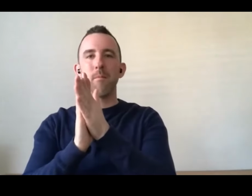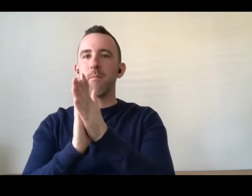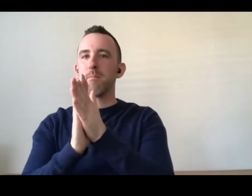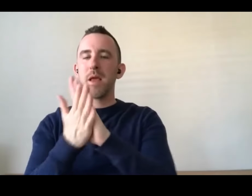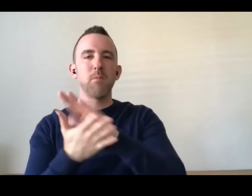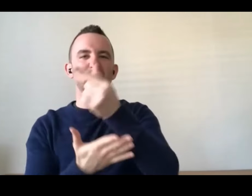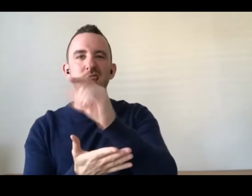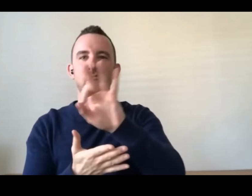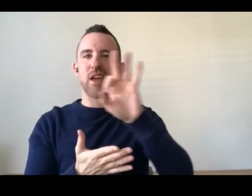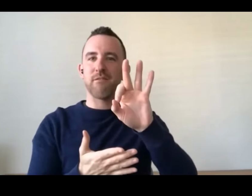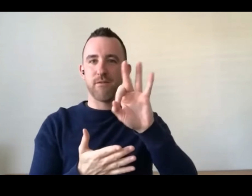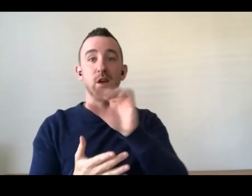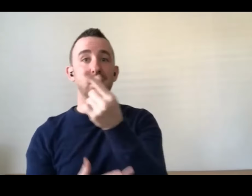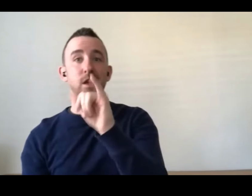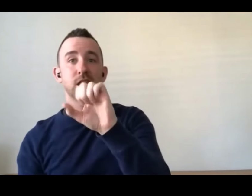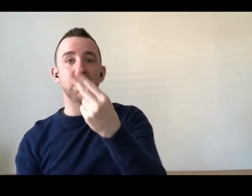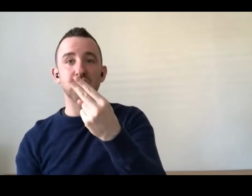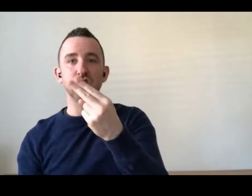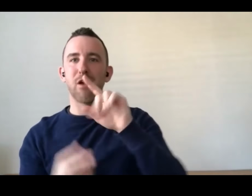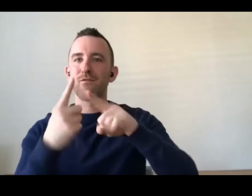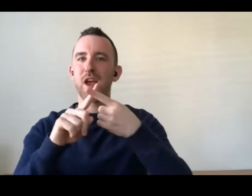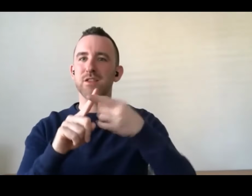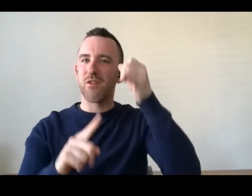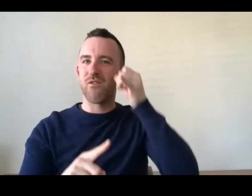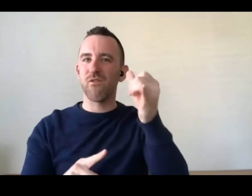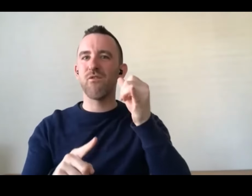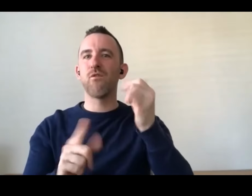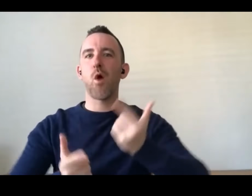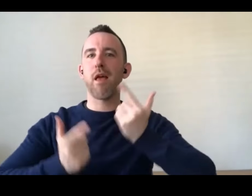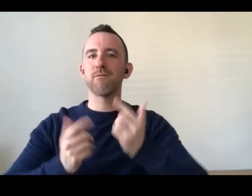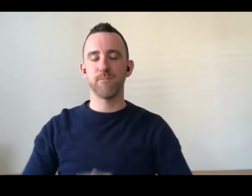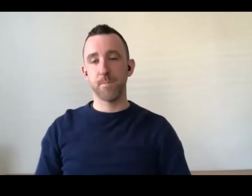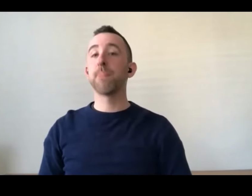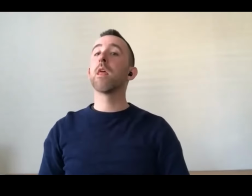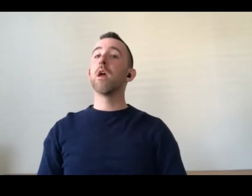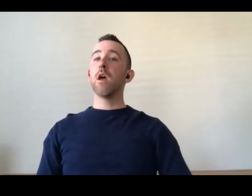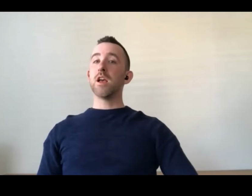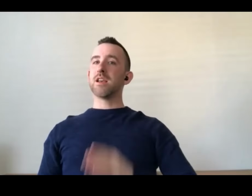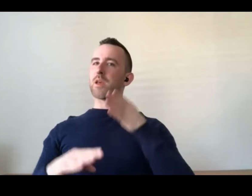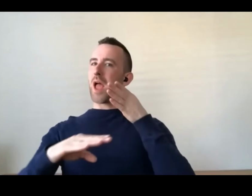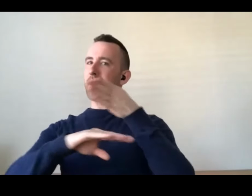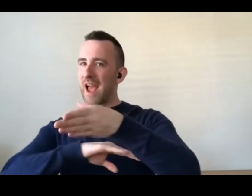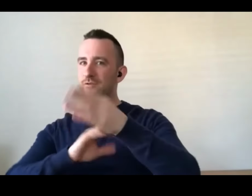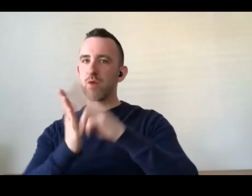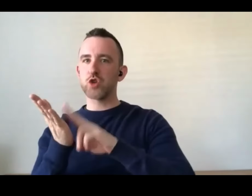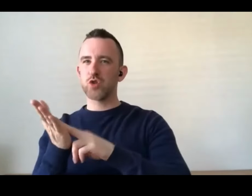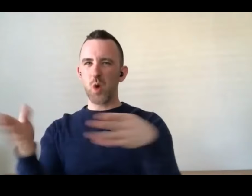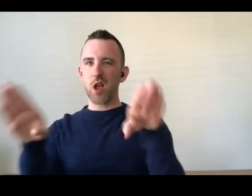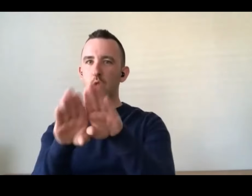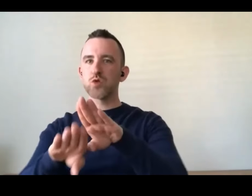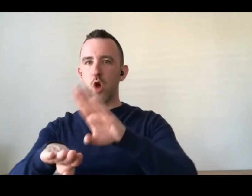Life. It is, that will happen basically after registration. So registration closes on the